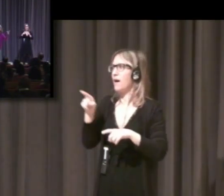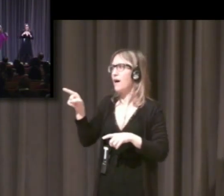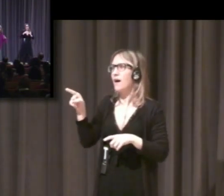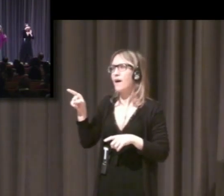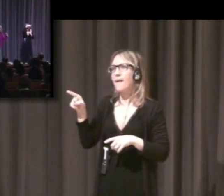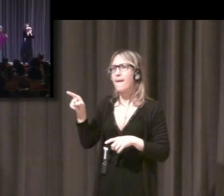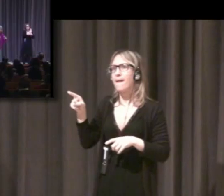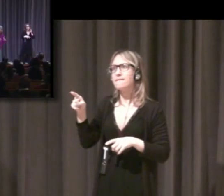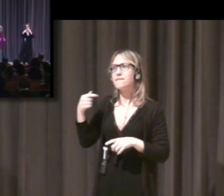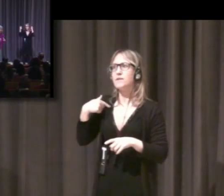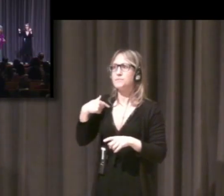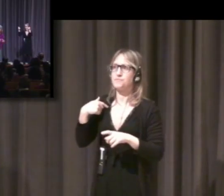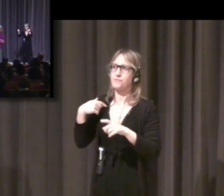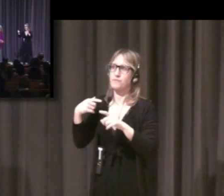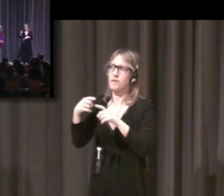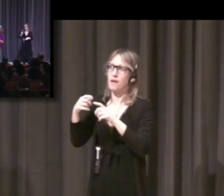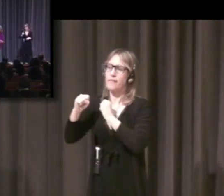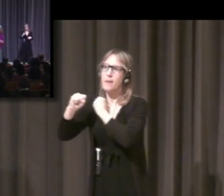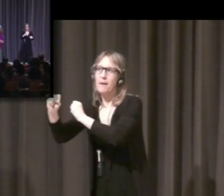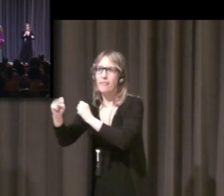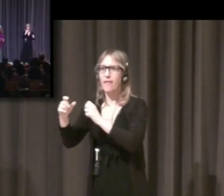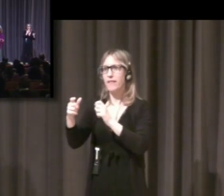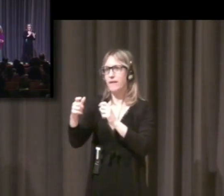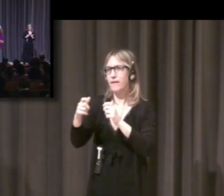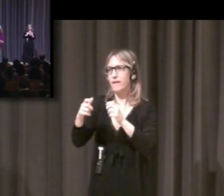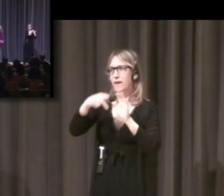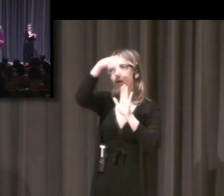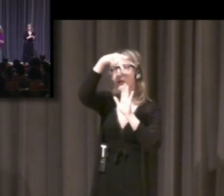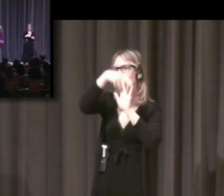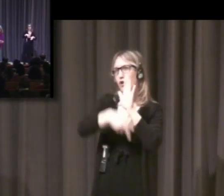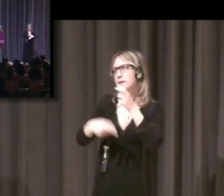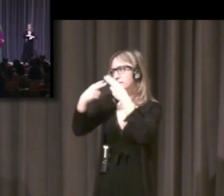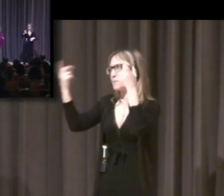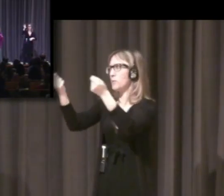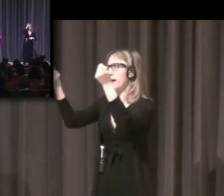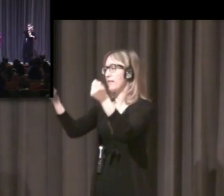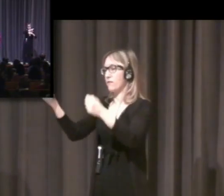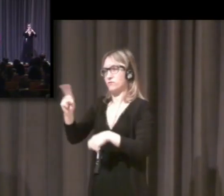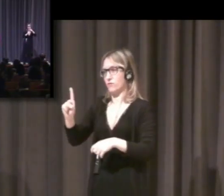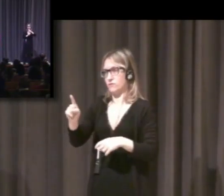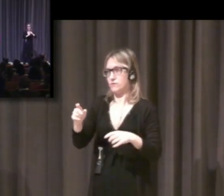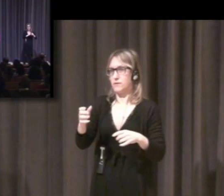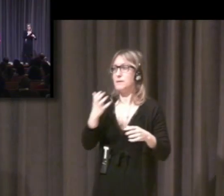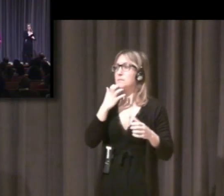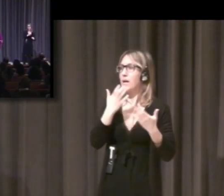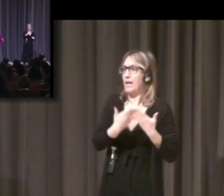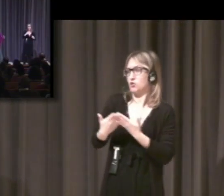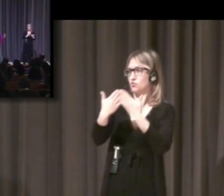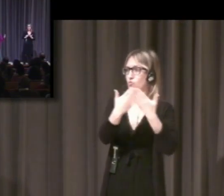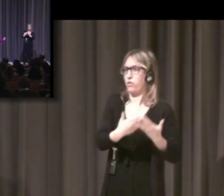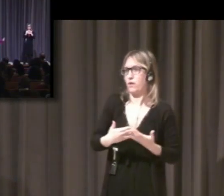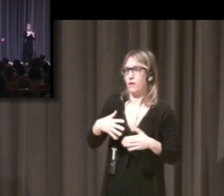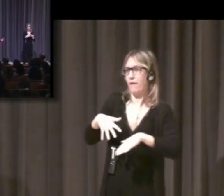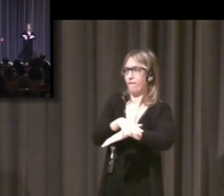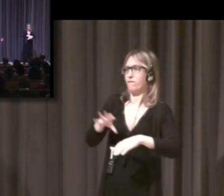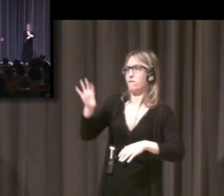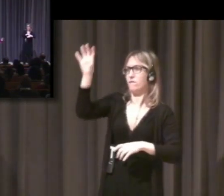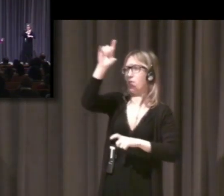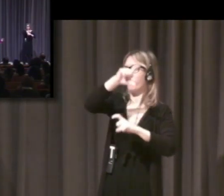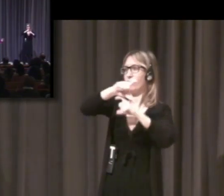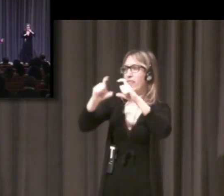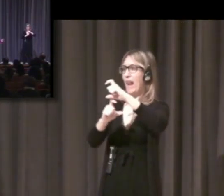under a federal grant, for example, are subject to. For example, in a study